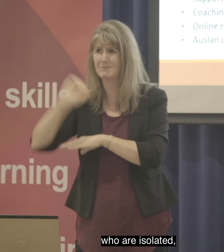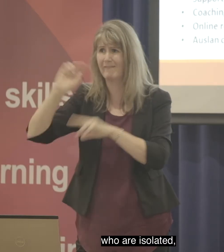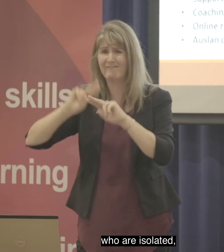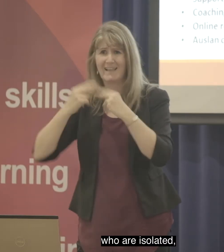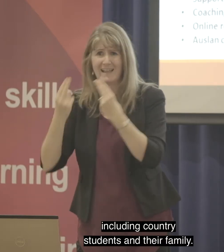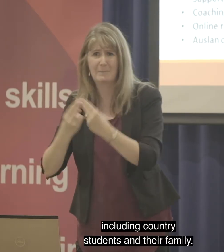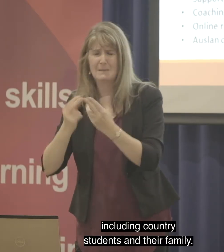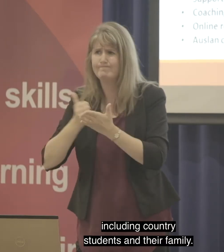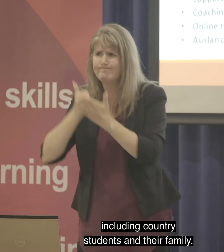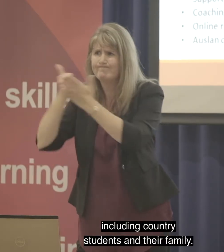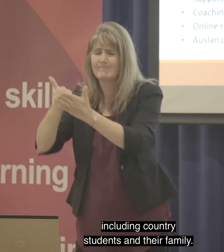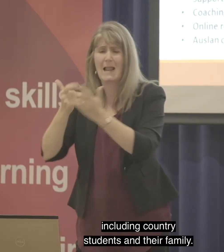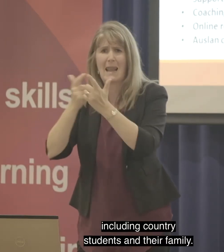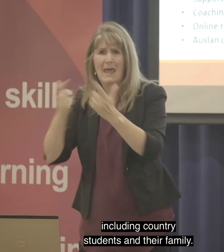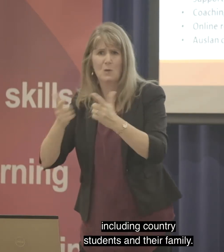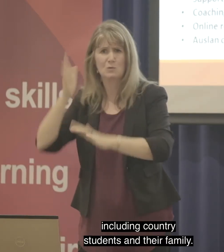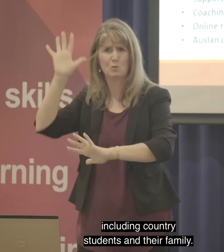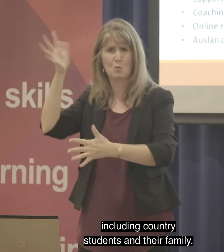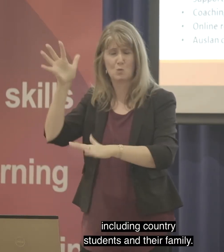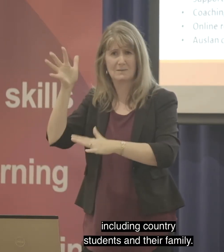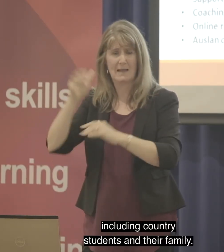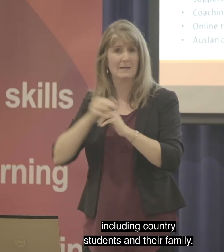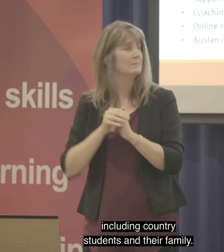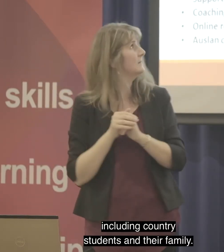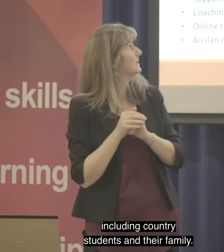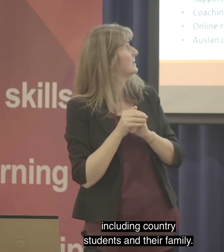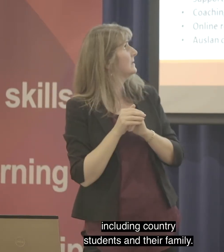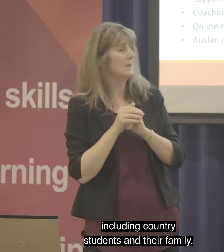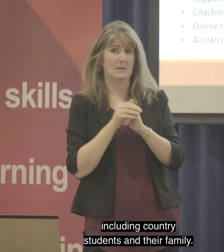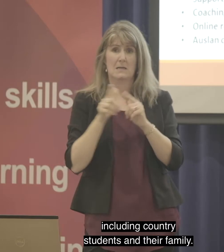isolated, including country students and their family.